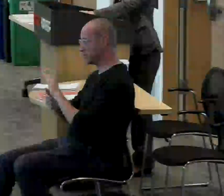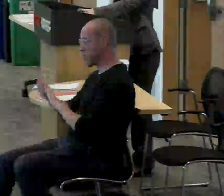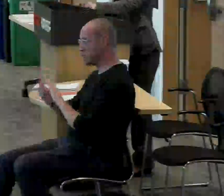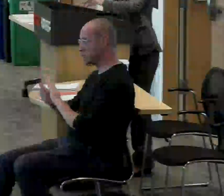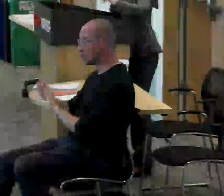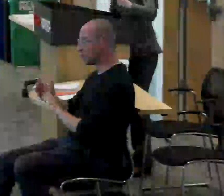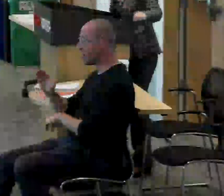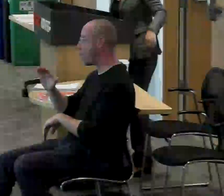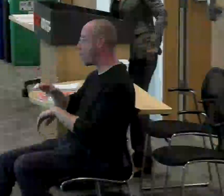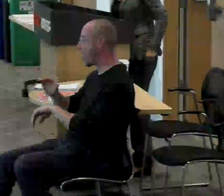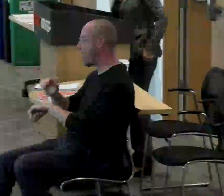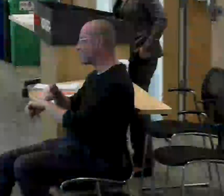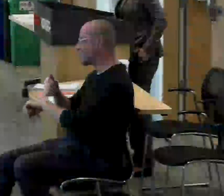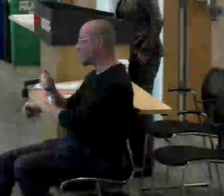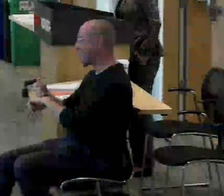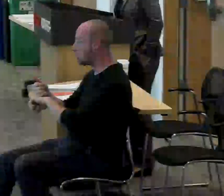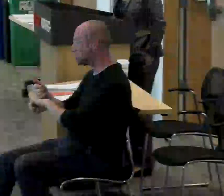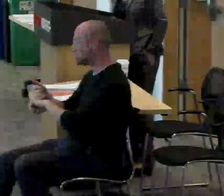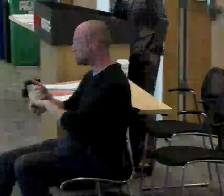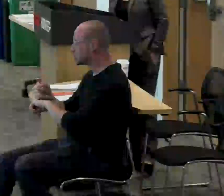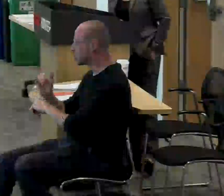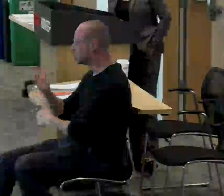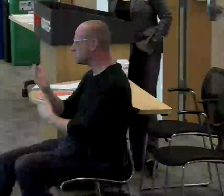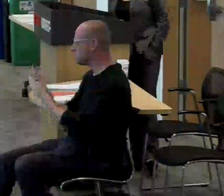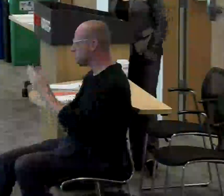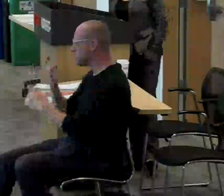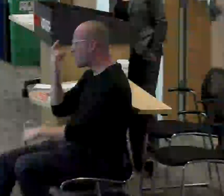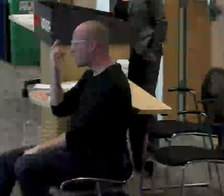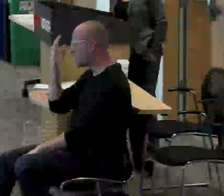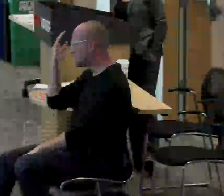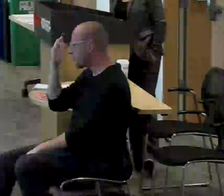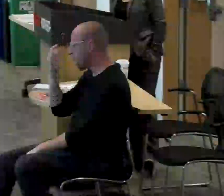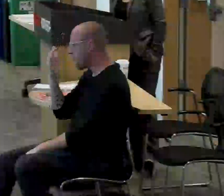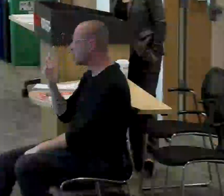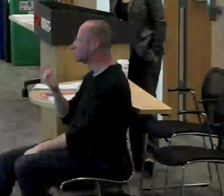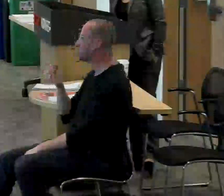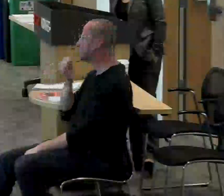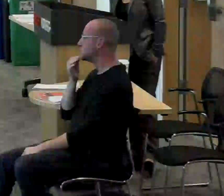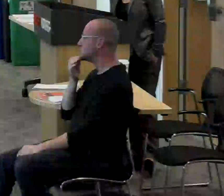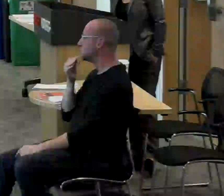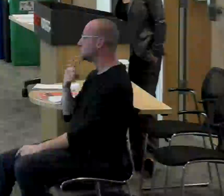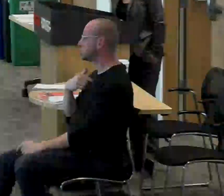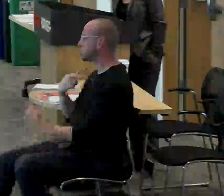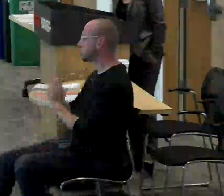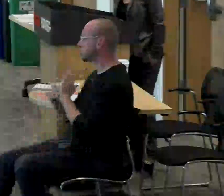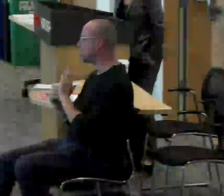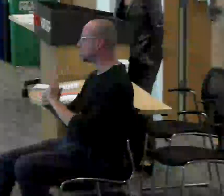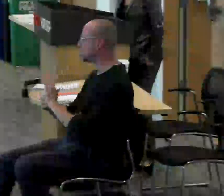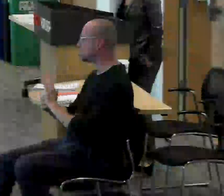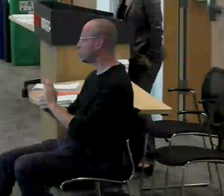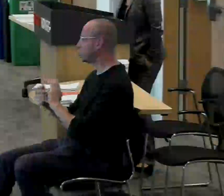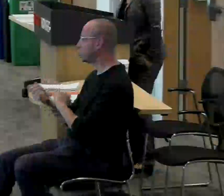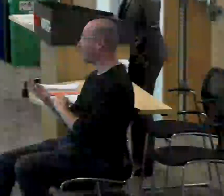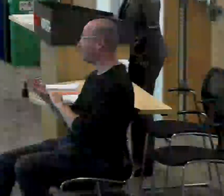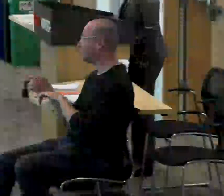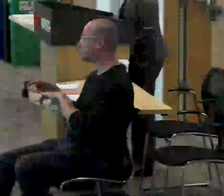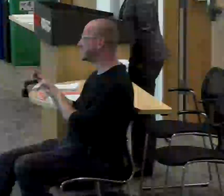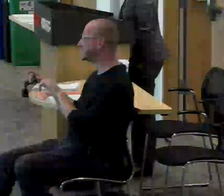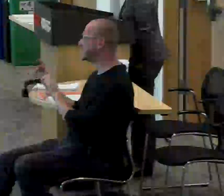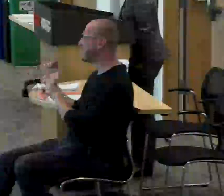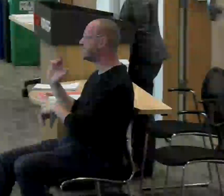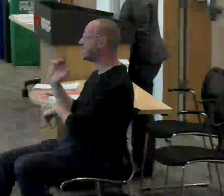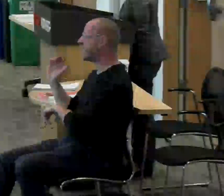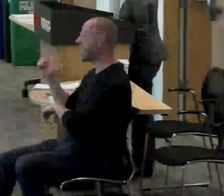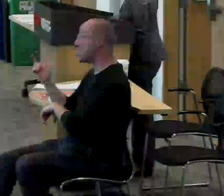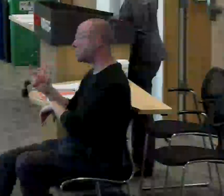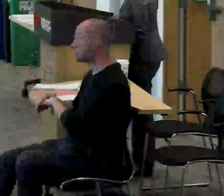that in a couple slides. But some features and benefits you see in the market. Again, we aren't launched, but we do